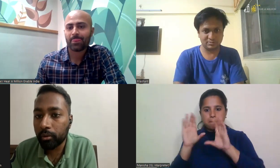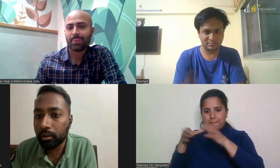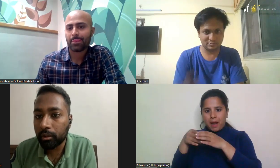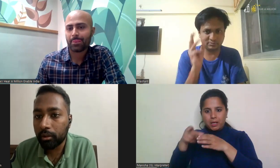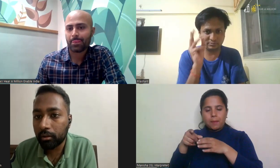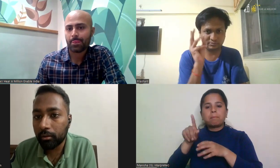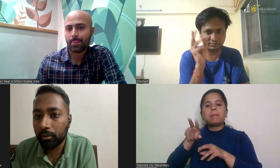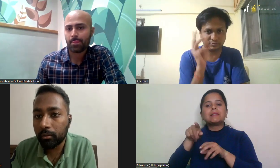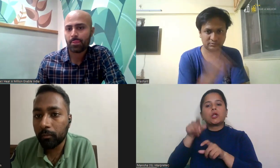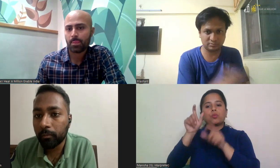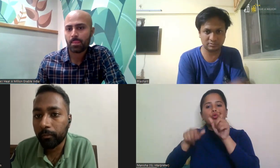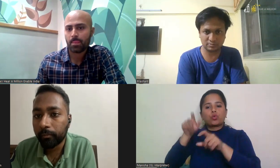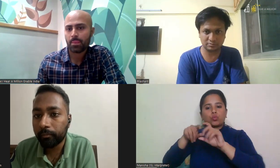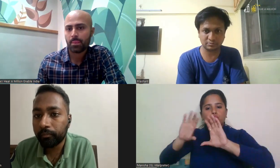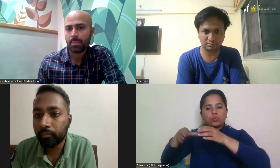who,